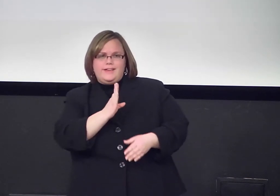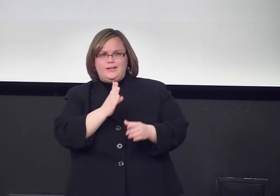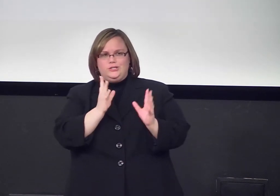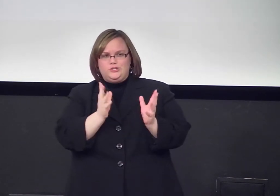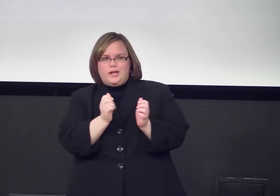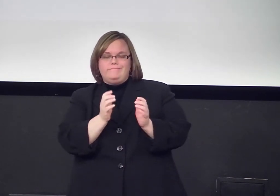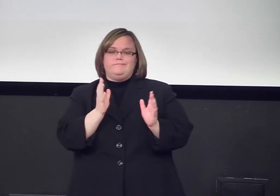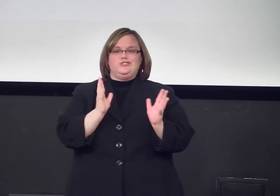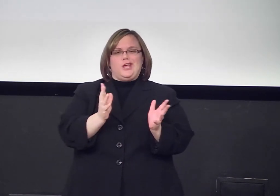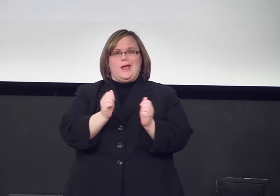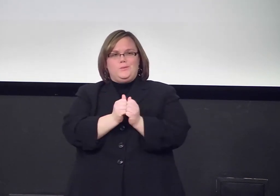environment in VRS.